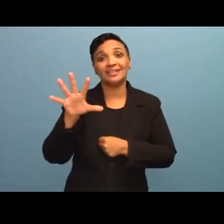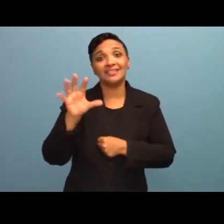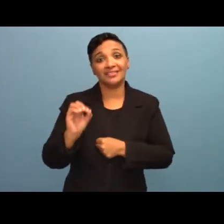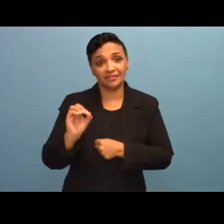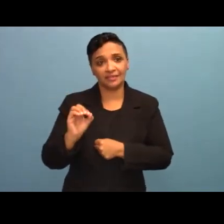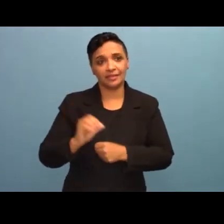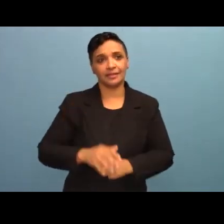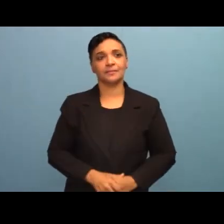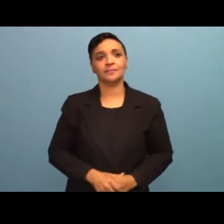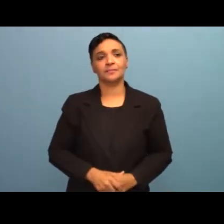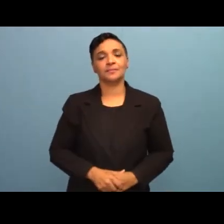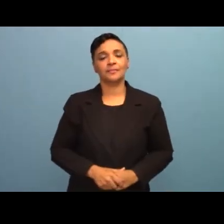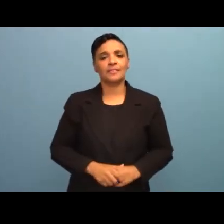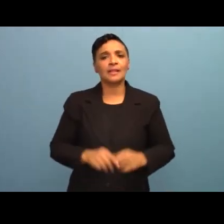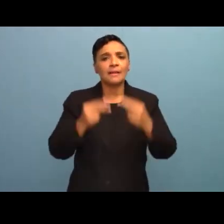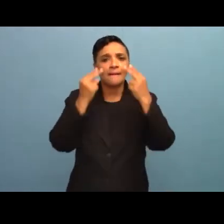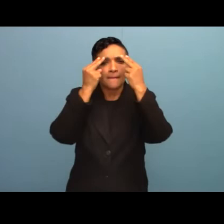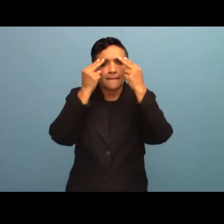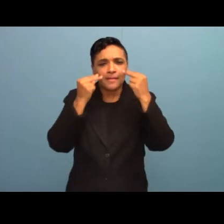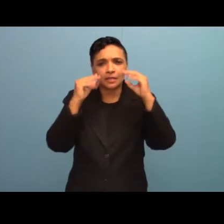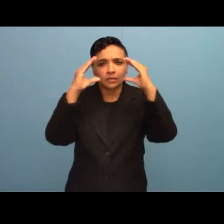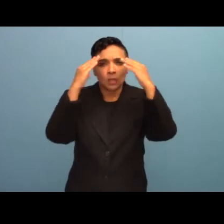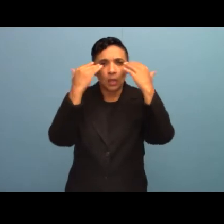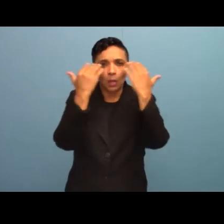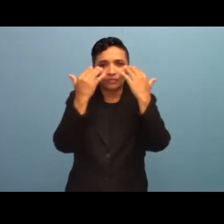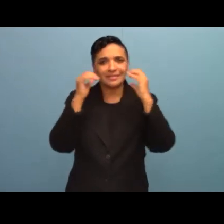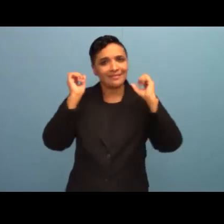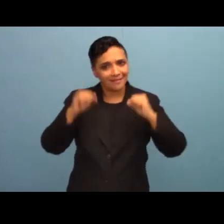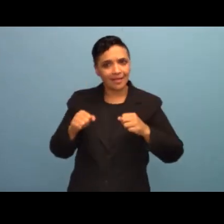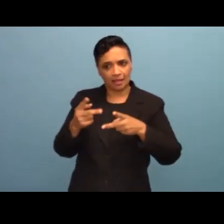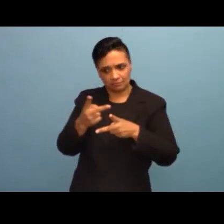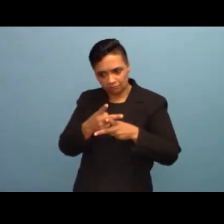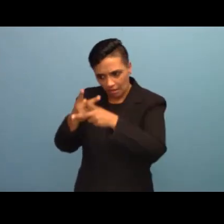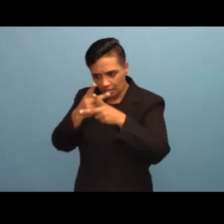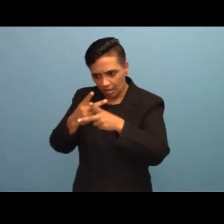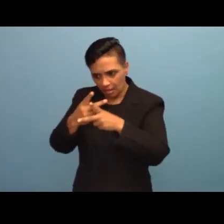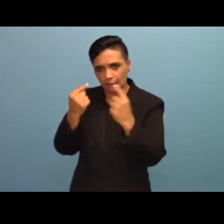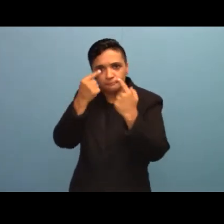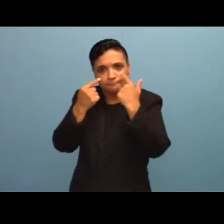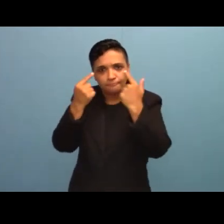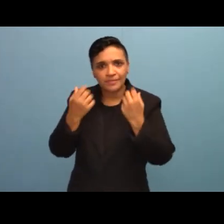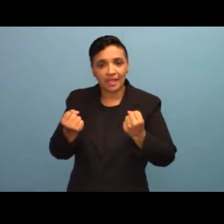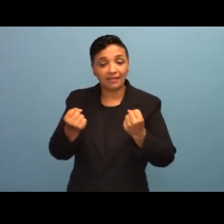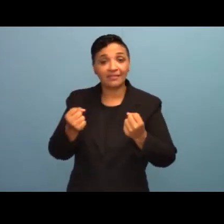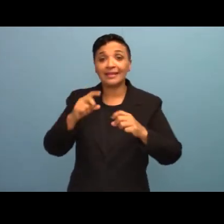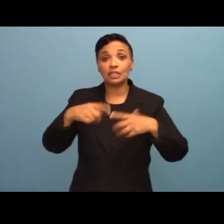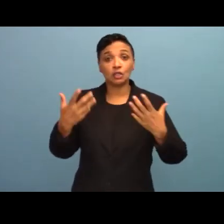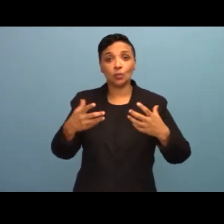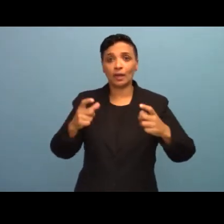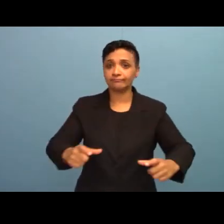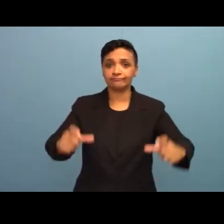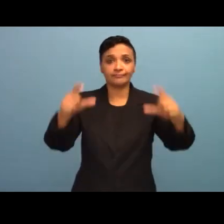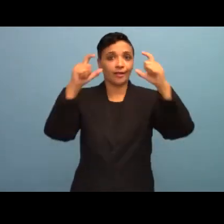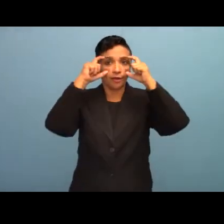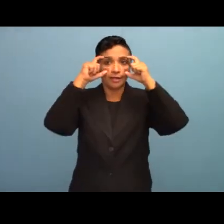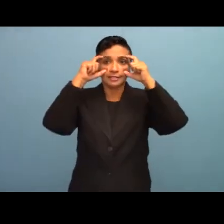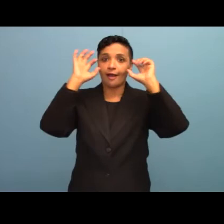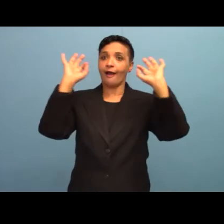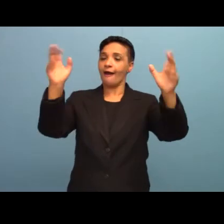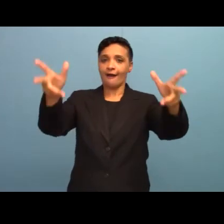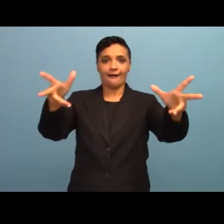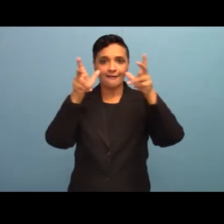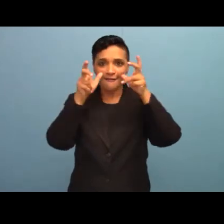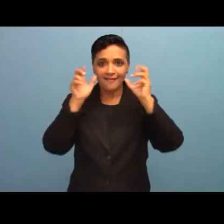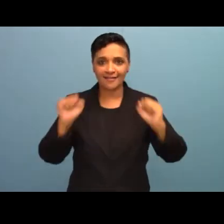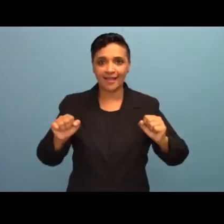in children can be easily prevented or treated, most often with nothing more than a pair of glasses. Glasses are one of the